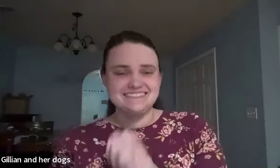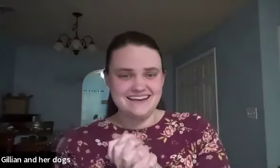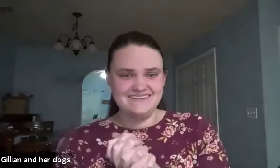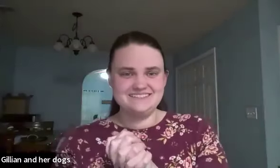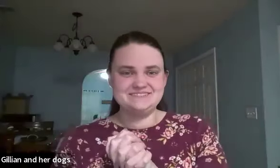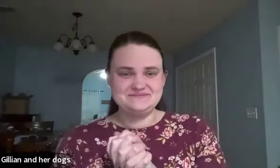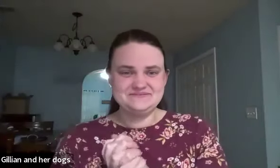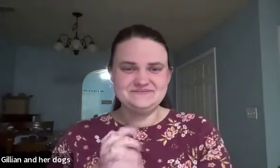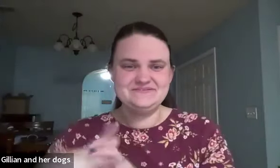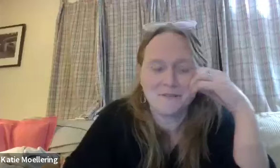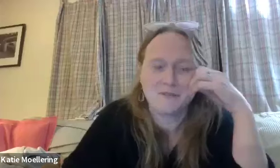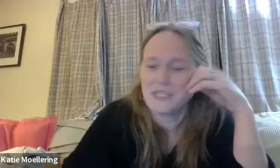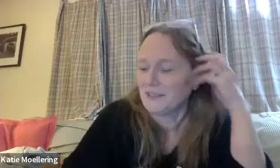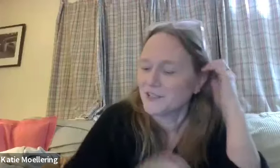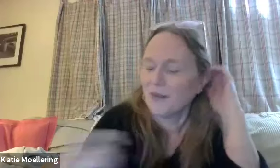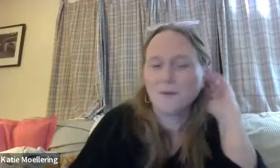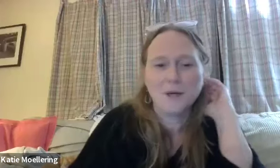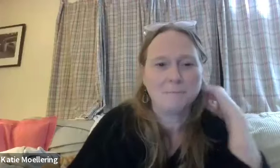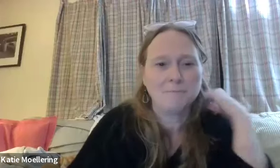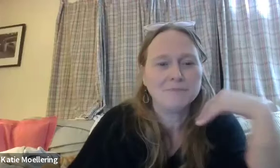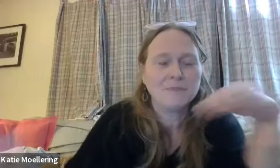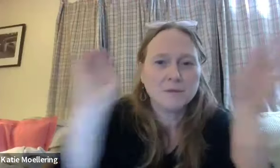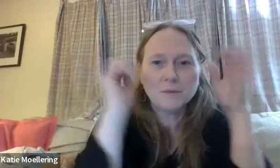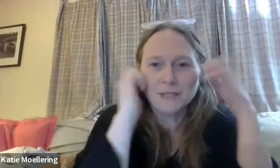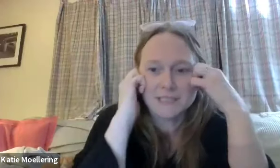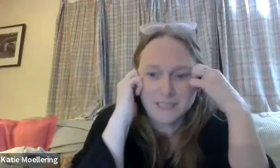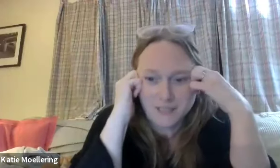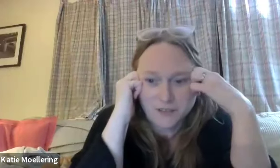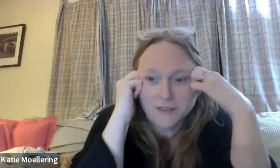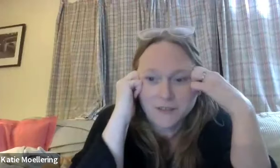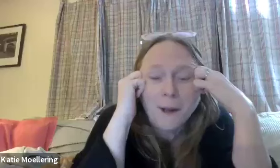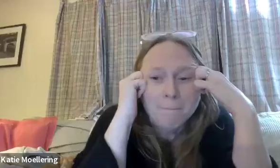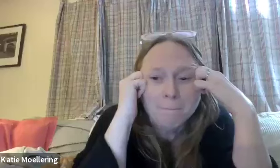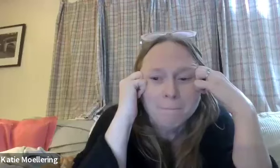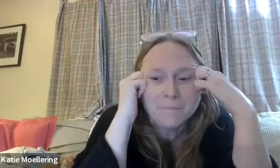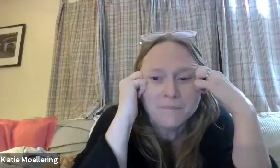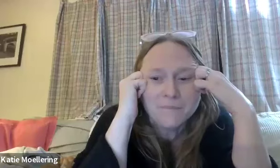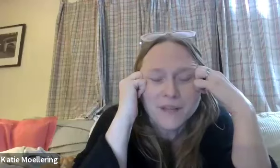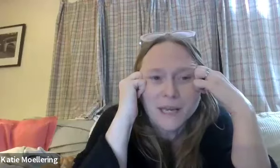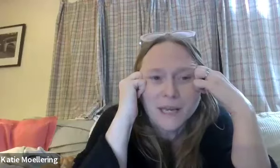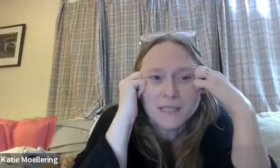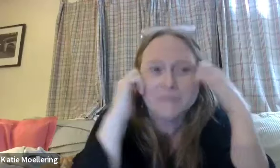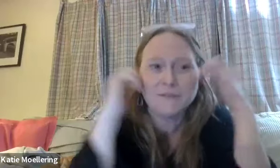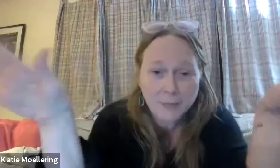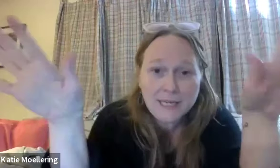Like I've known Jillian for like 15 years, so we like to tease each other. Okay, if anybody has